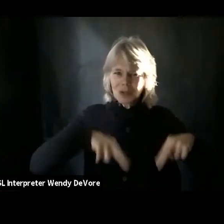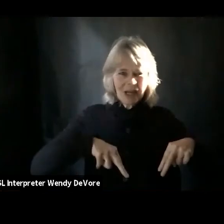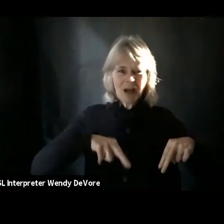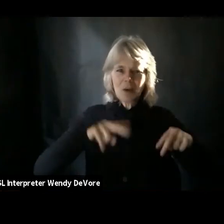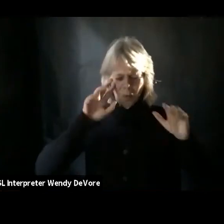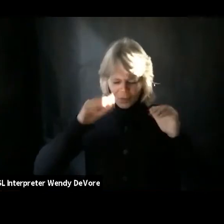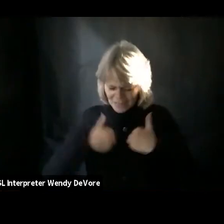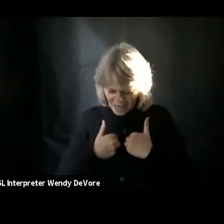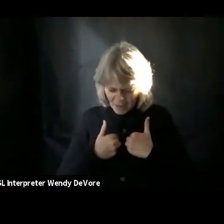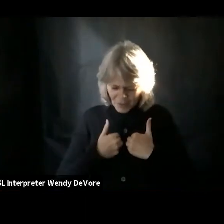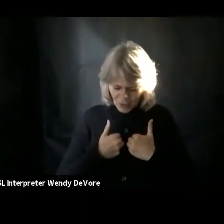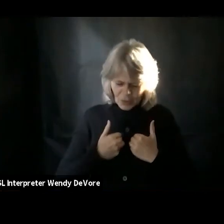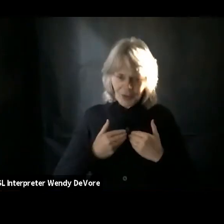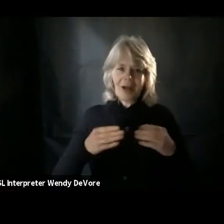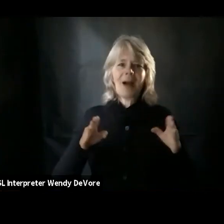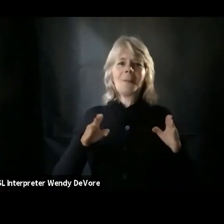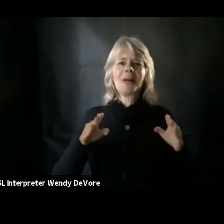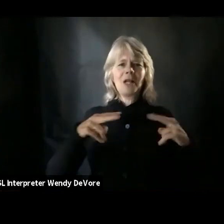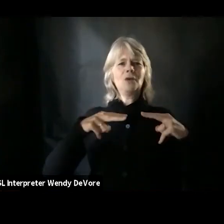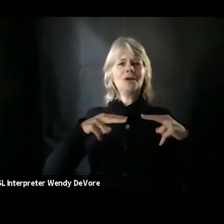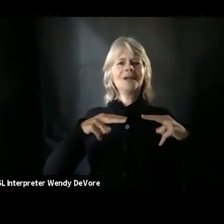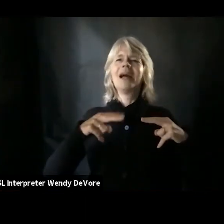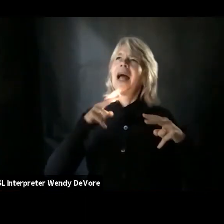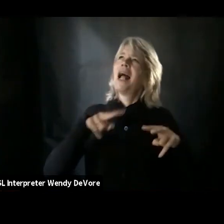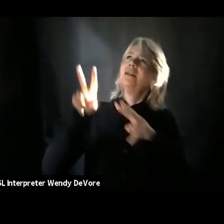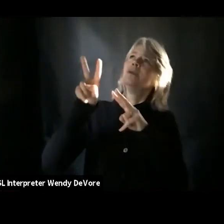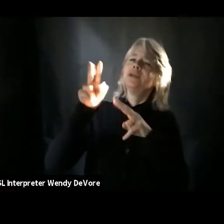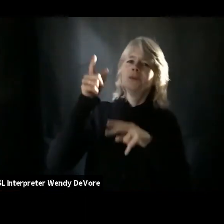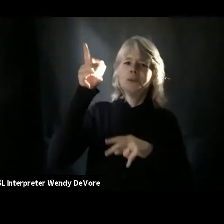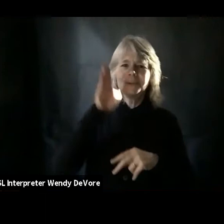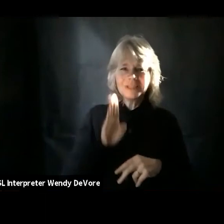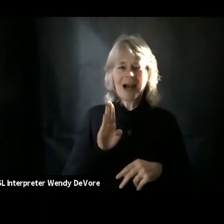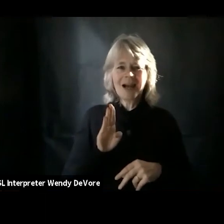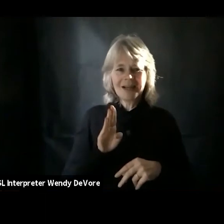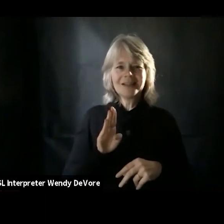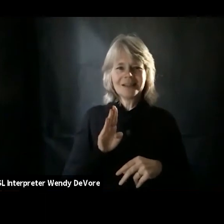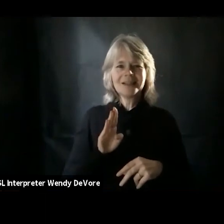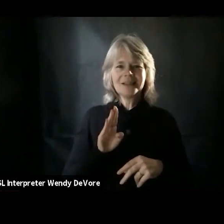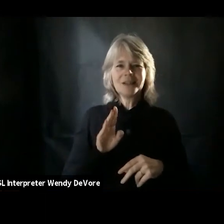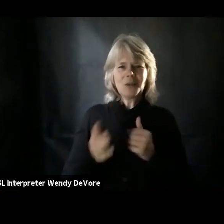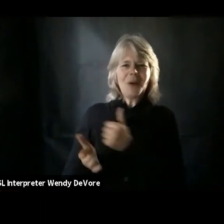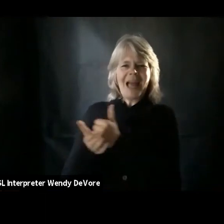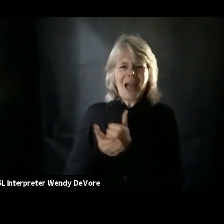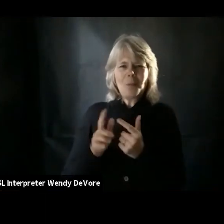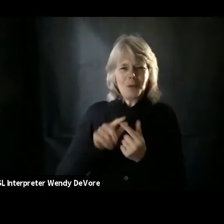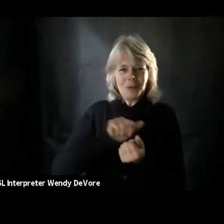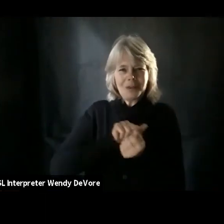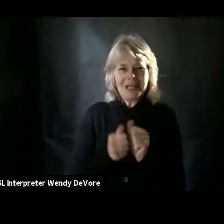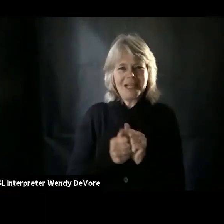When we ask God to transform our normal, everyday